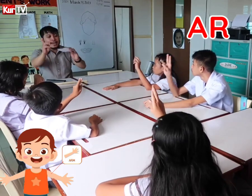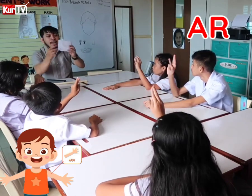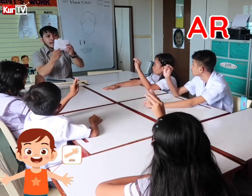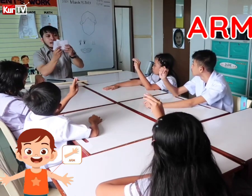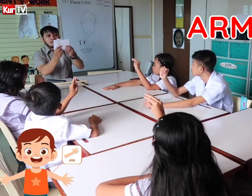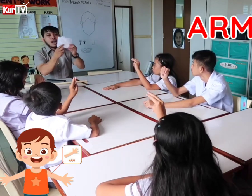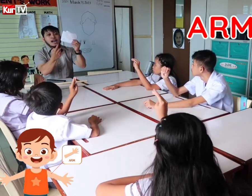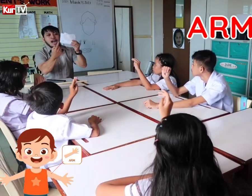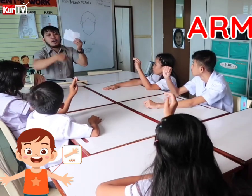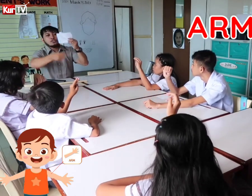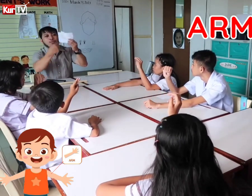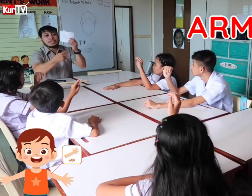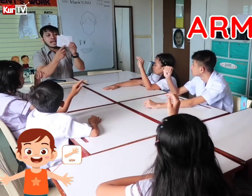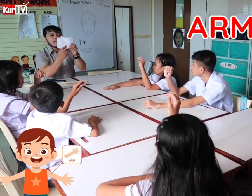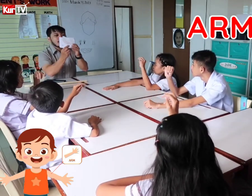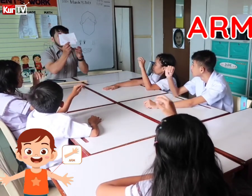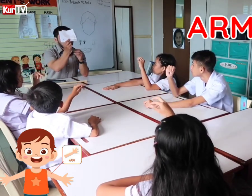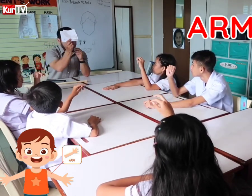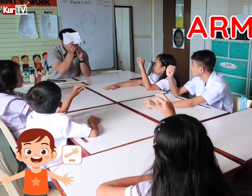M. How do we sign this one?